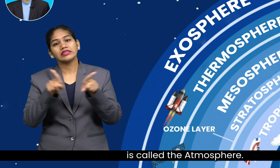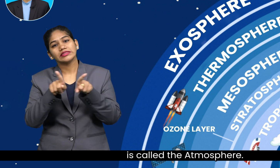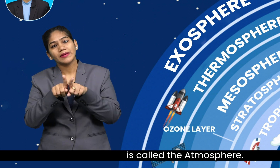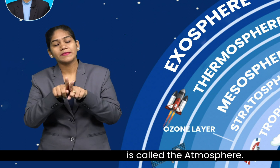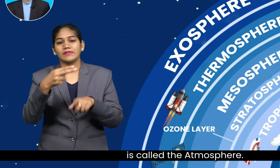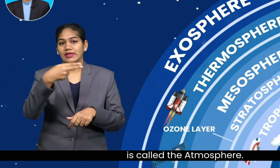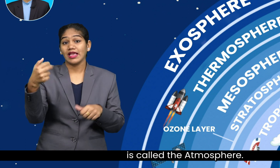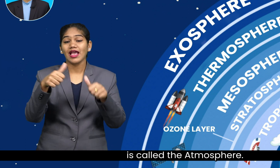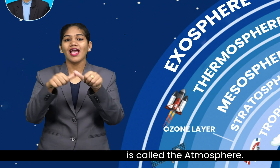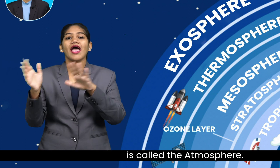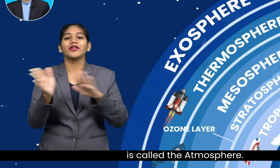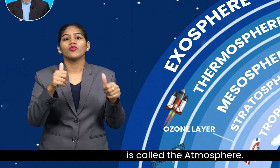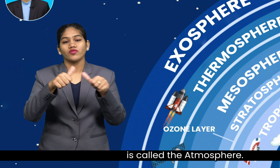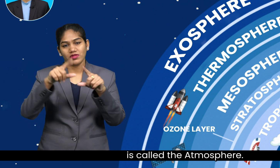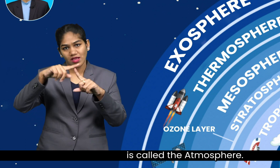atmosphere.